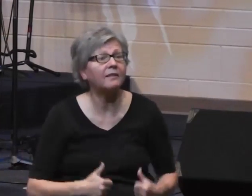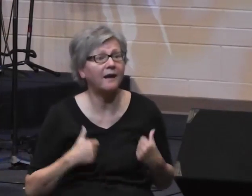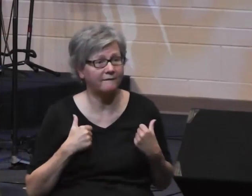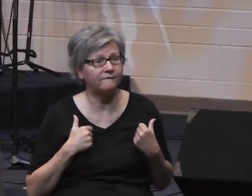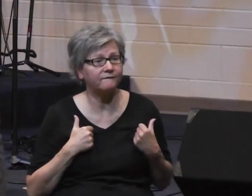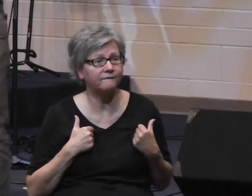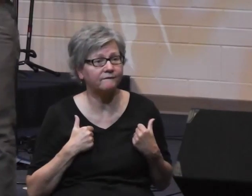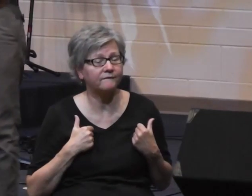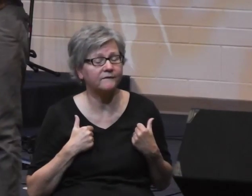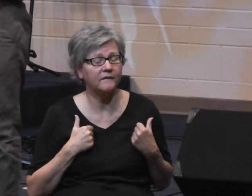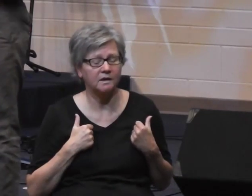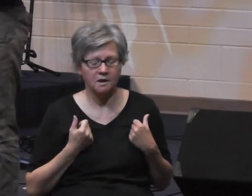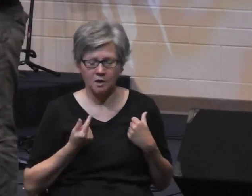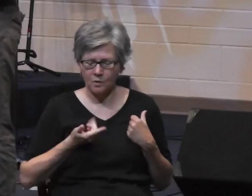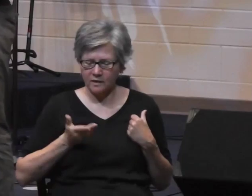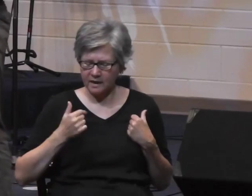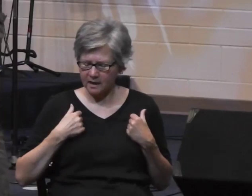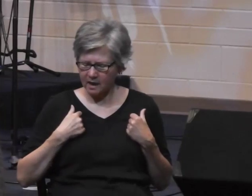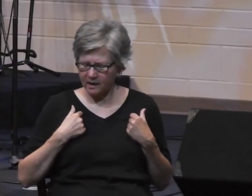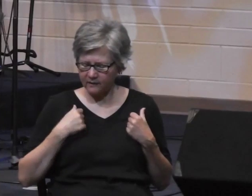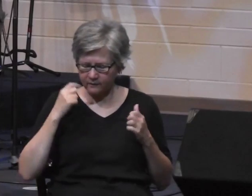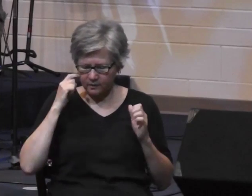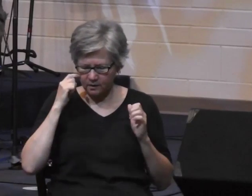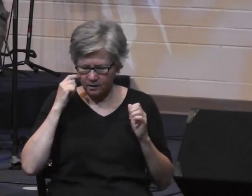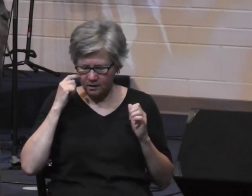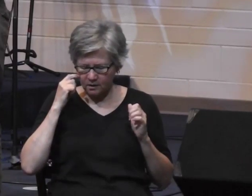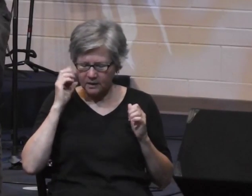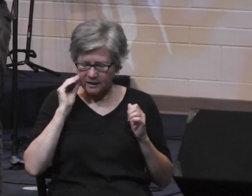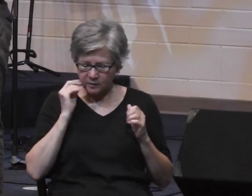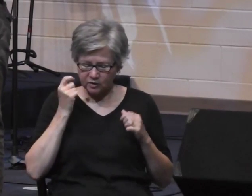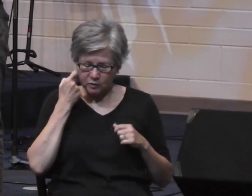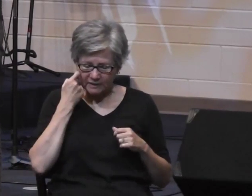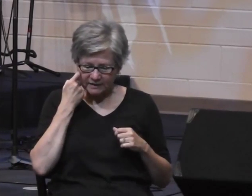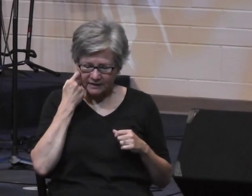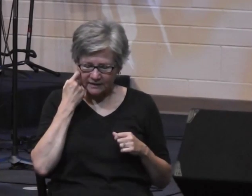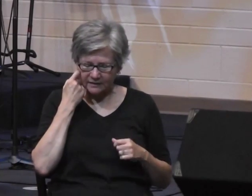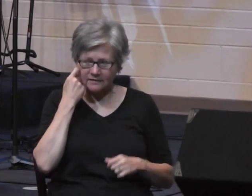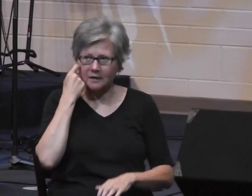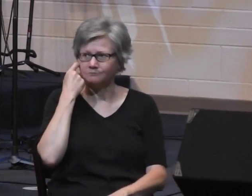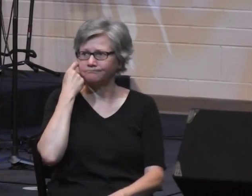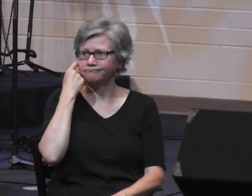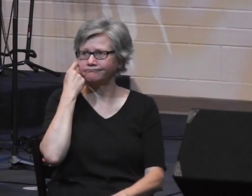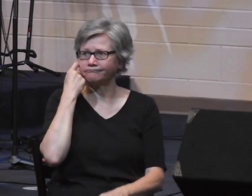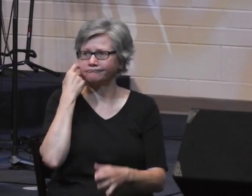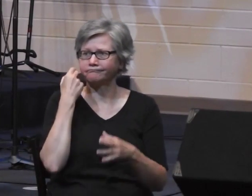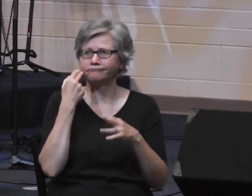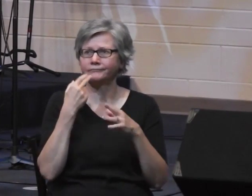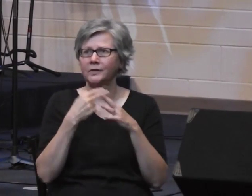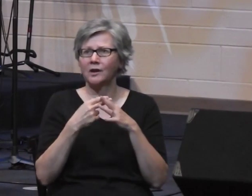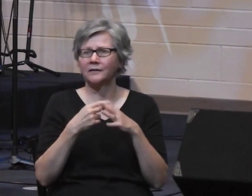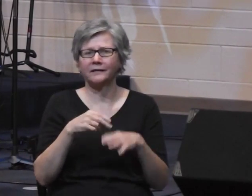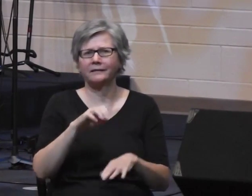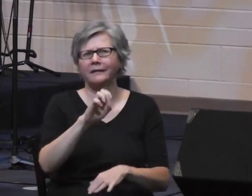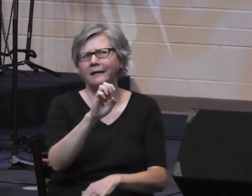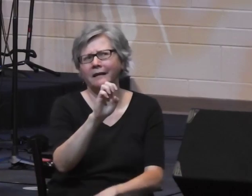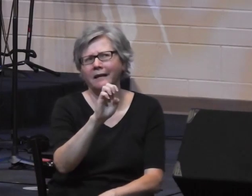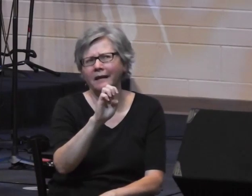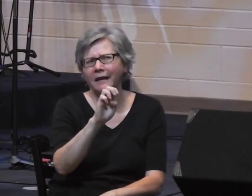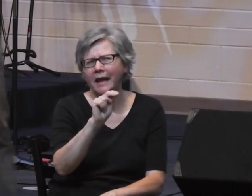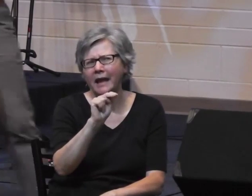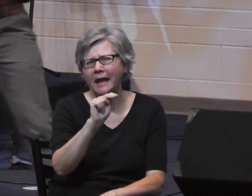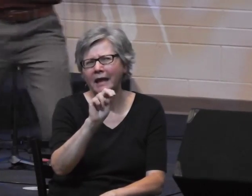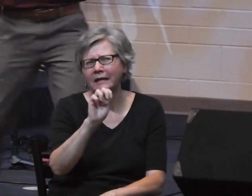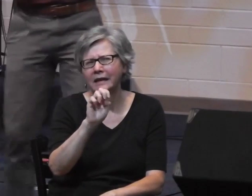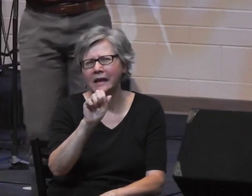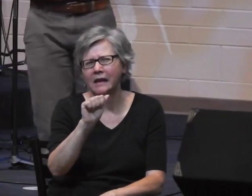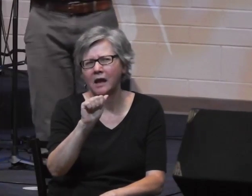alive. One resource I've come across recently, it's called the Enneagram. It's all over the place. Tons of people write about it, but there's some profound resources out